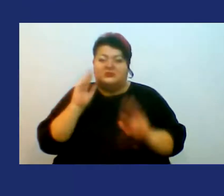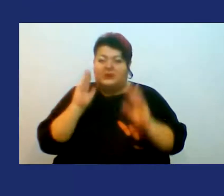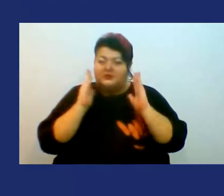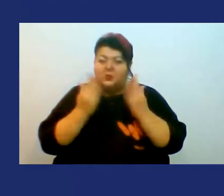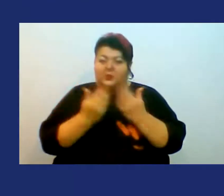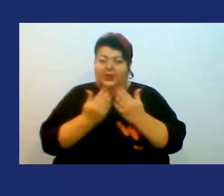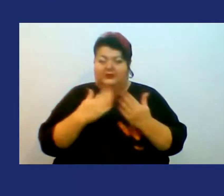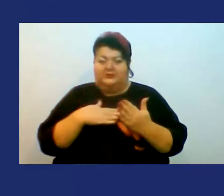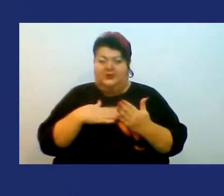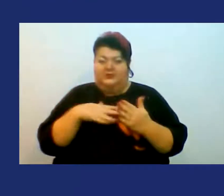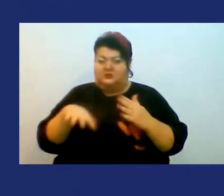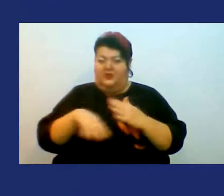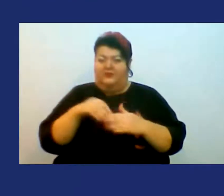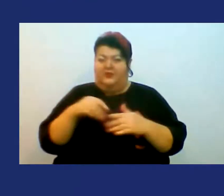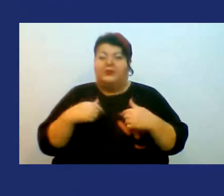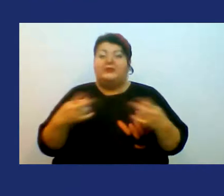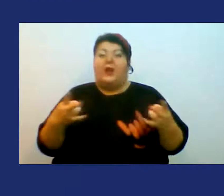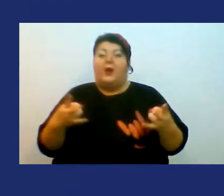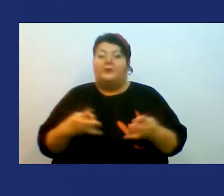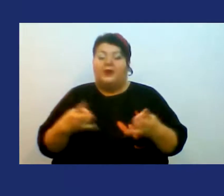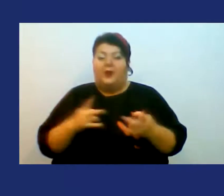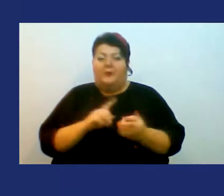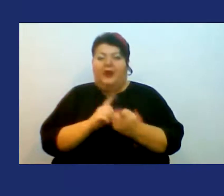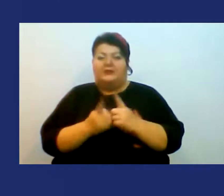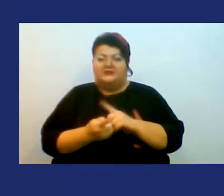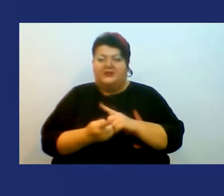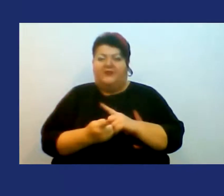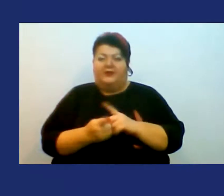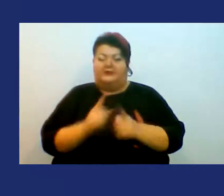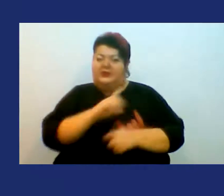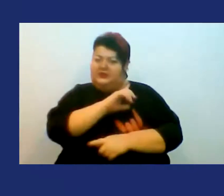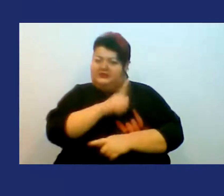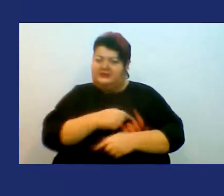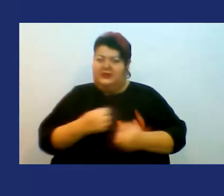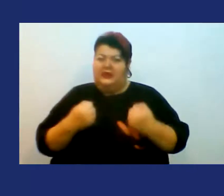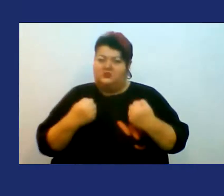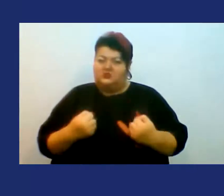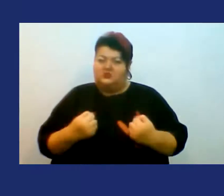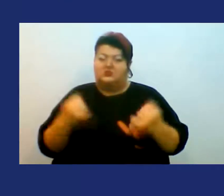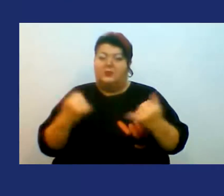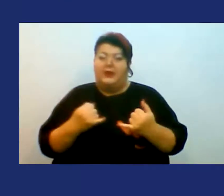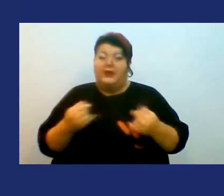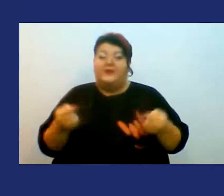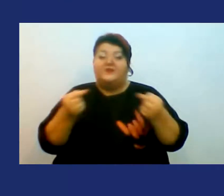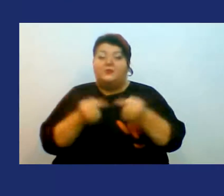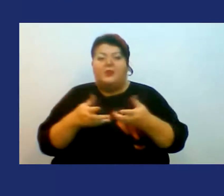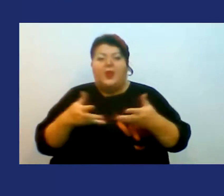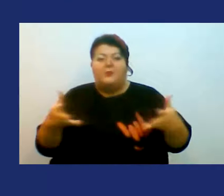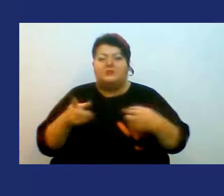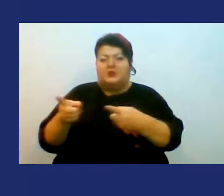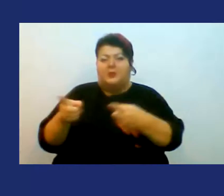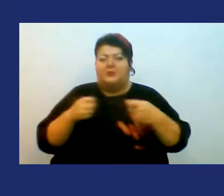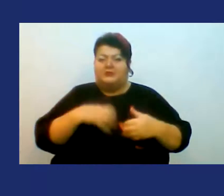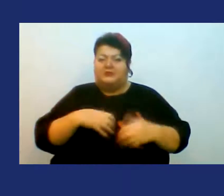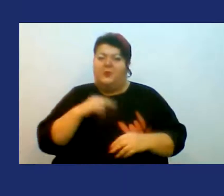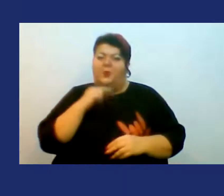election should raise the level of subjectivity. We need to become more powerful. We need to learn how to attract attention